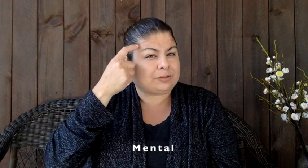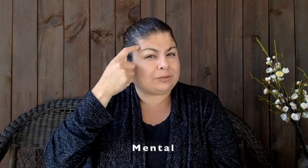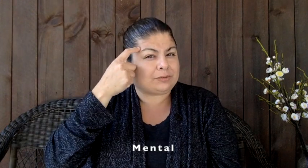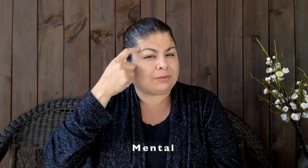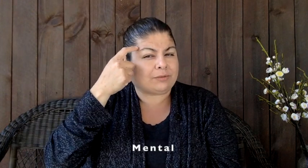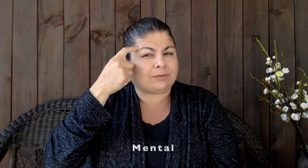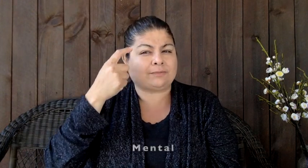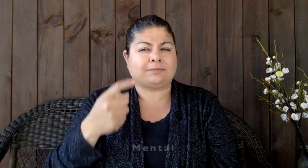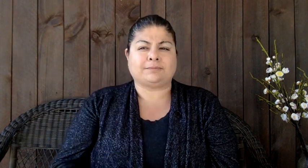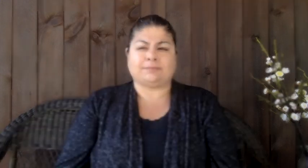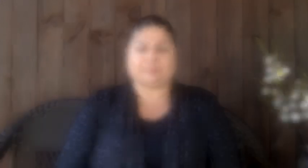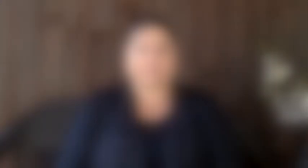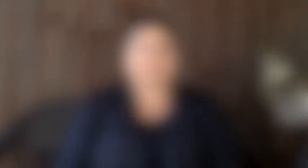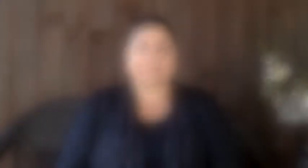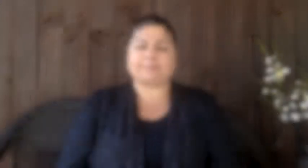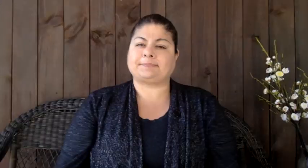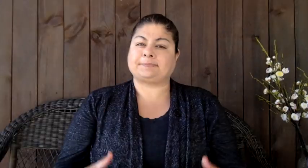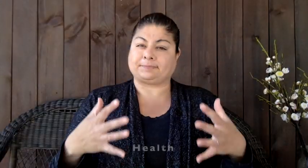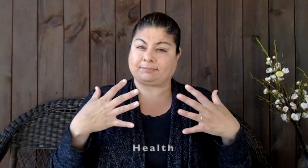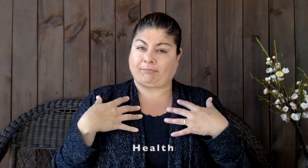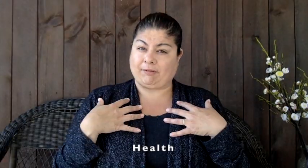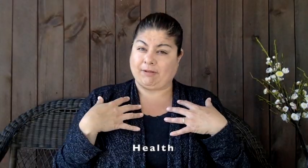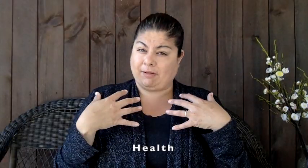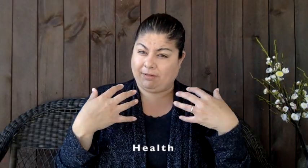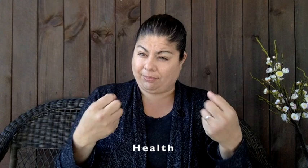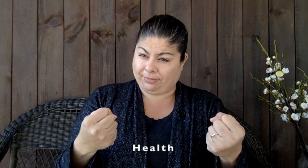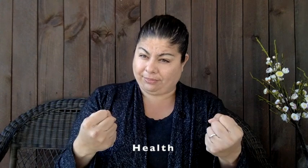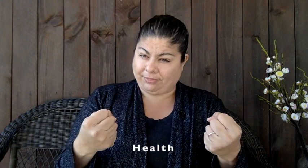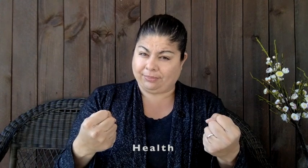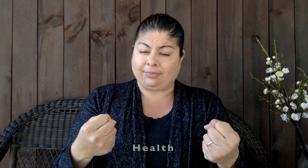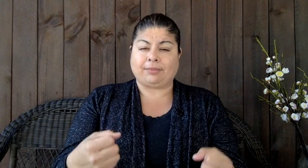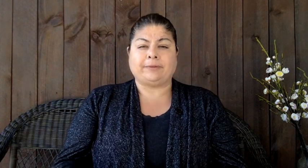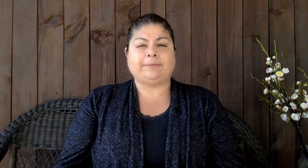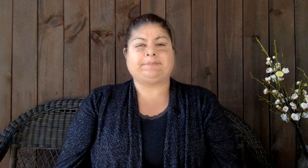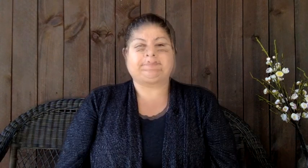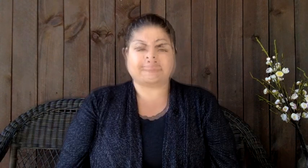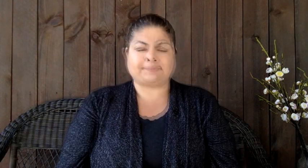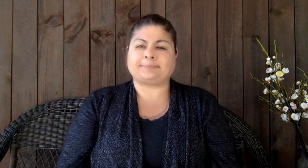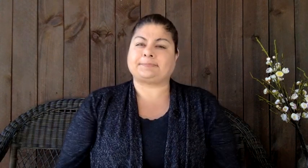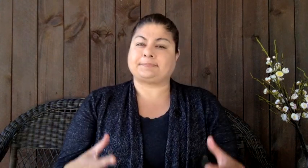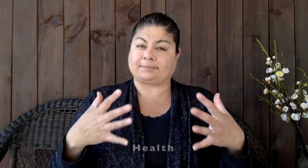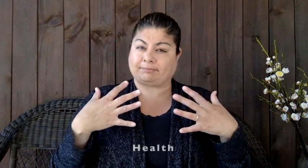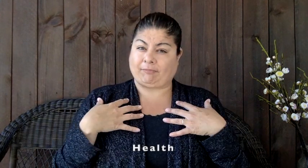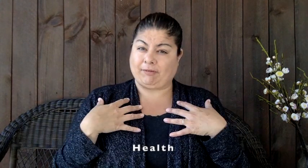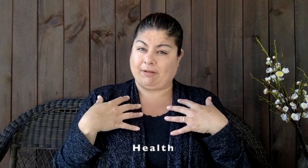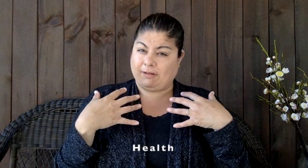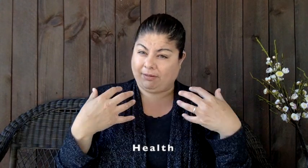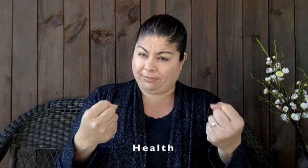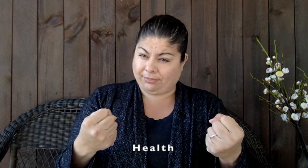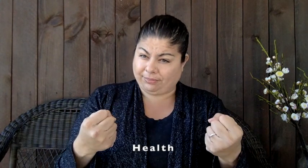Mental. Health. Health.